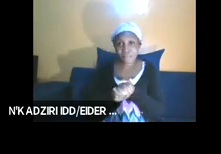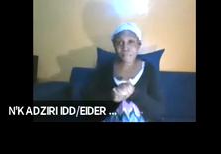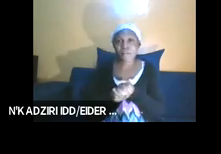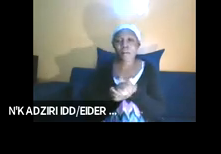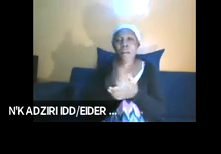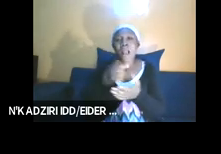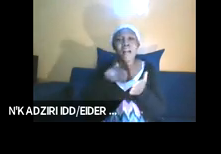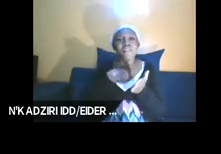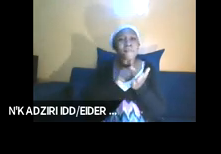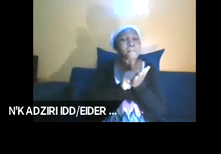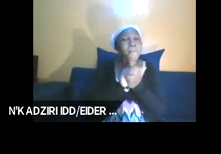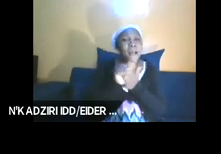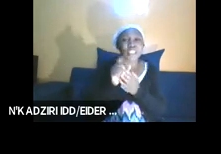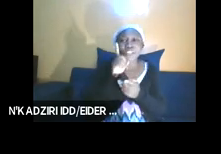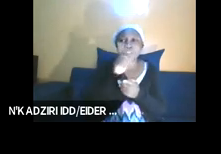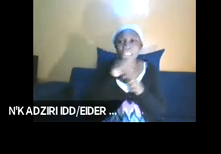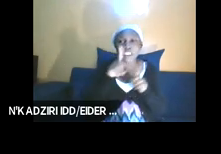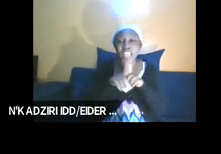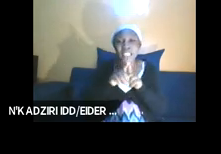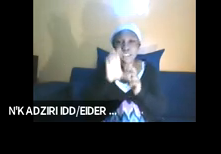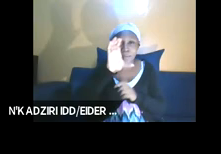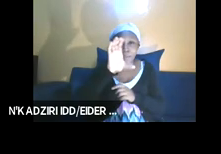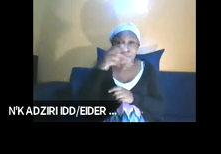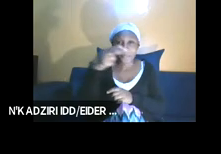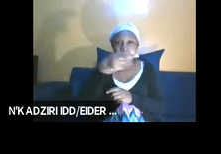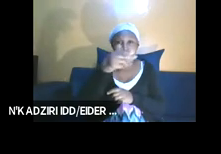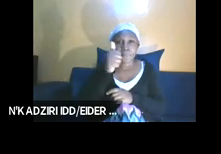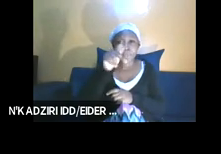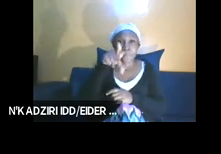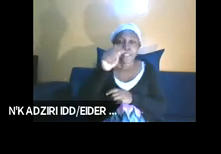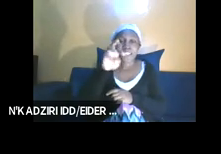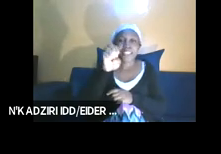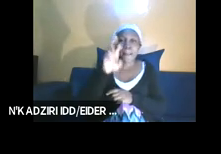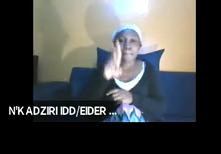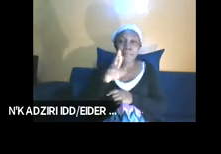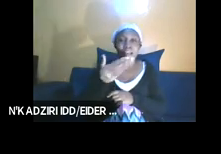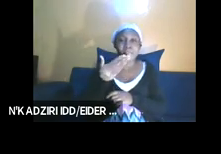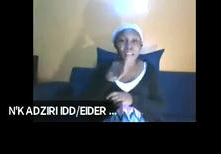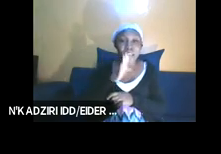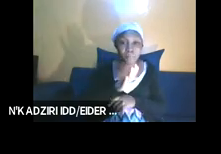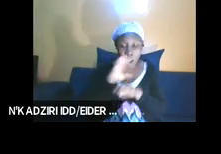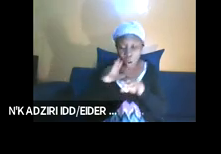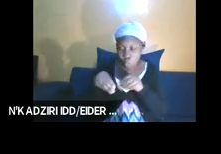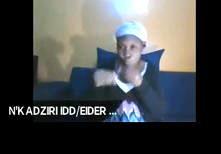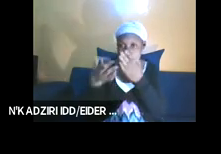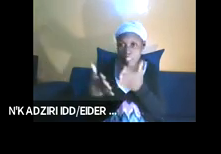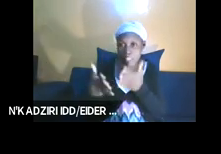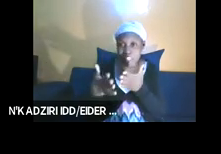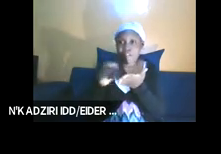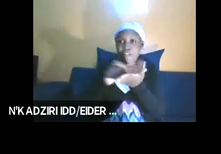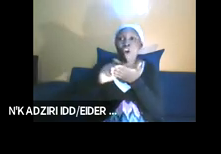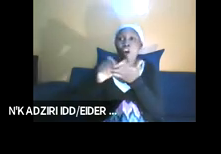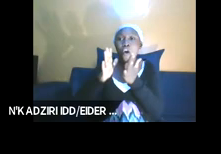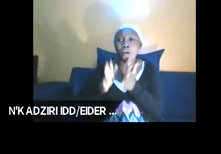chapter. So the feedback that we're going to give to the authors today might not end